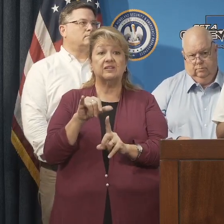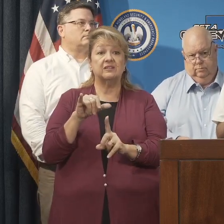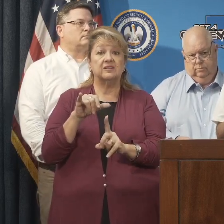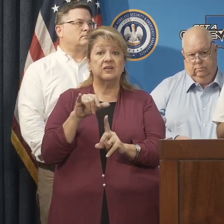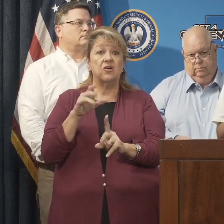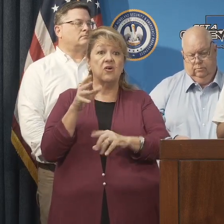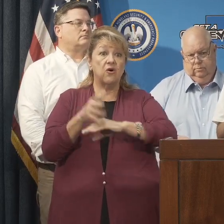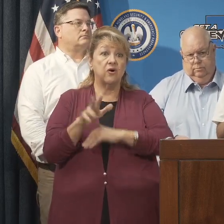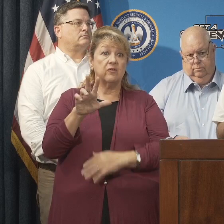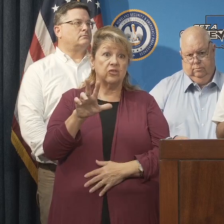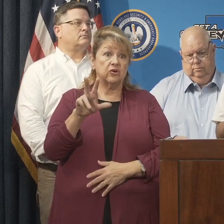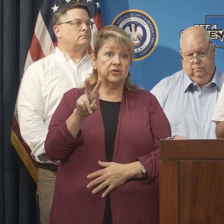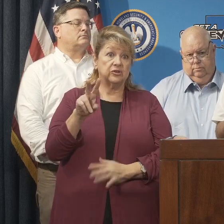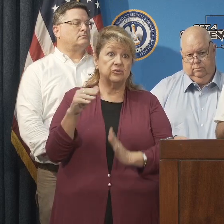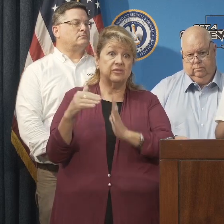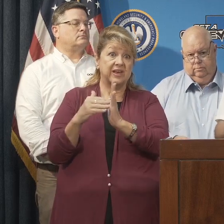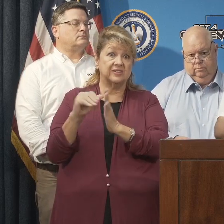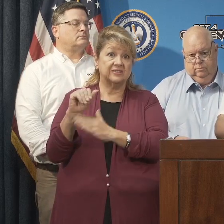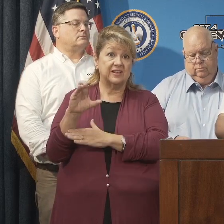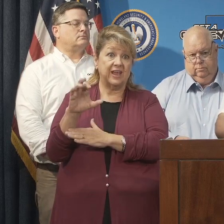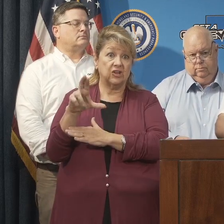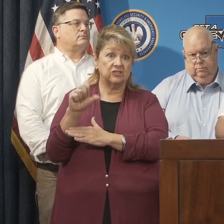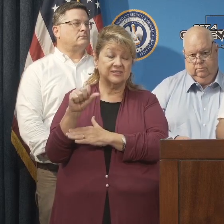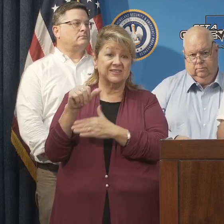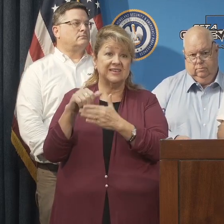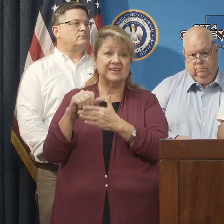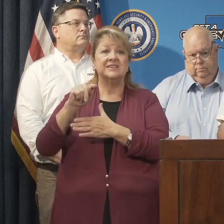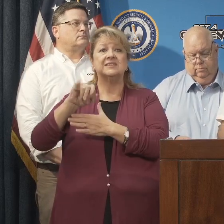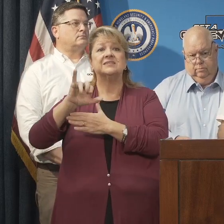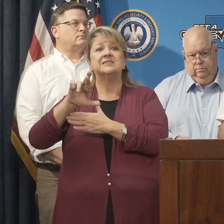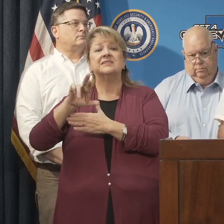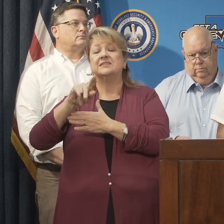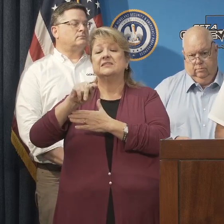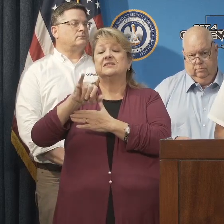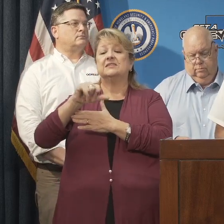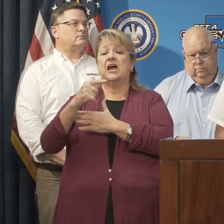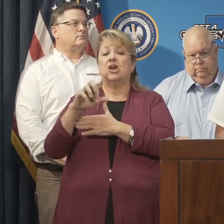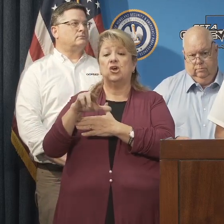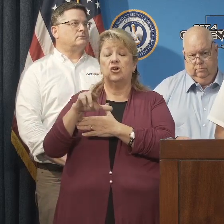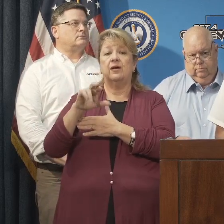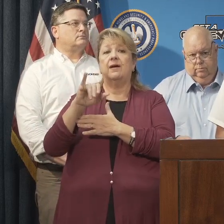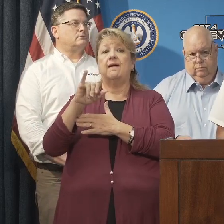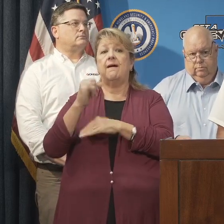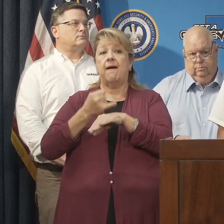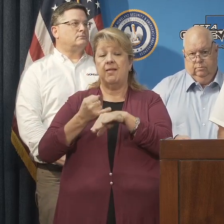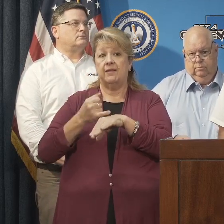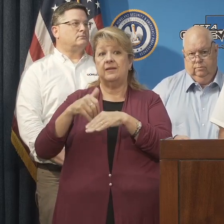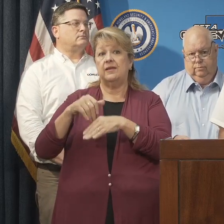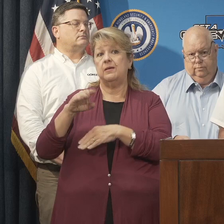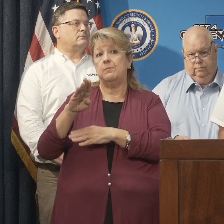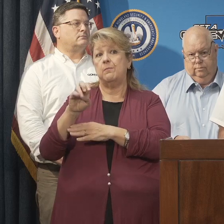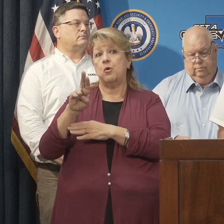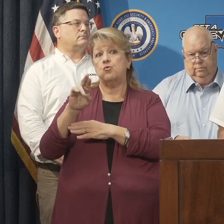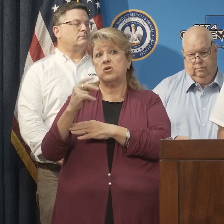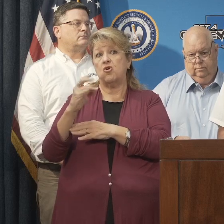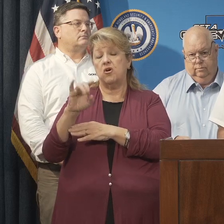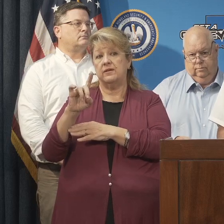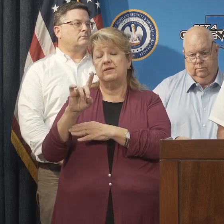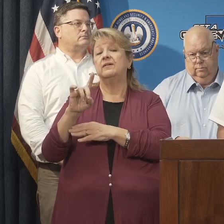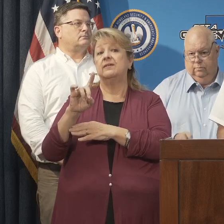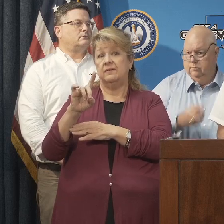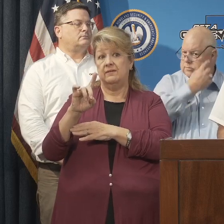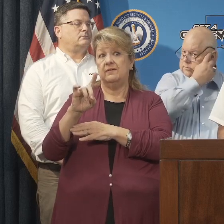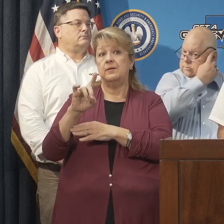over 32,000 acres in the Tiger Island fire in Beauregard Parish. And at its maximum, it was 38,000 acres.